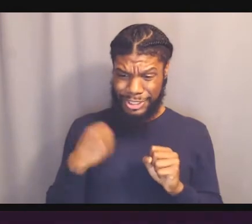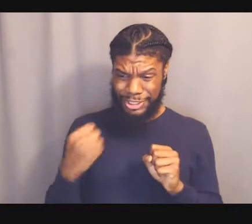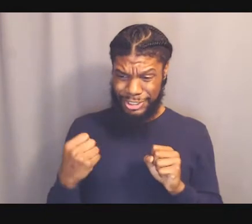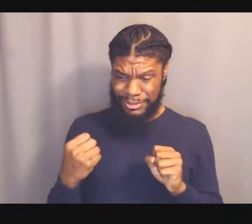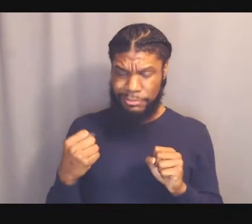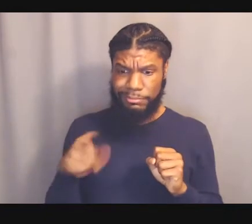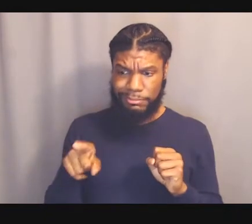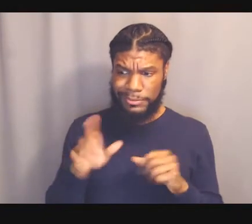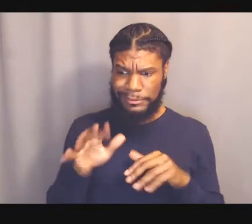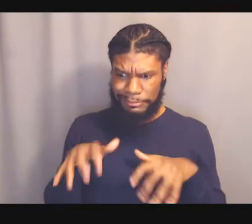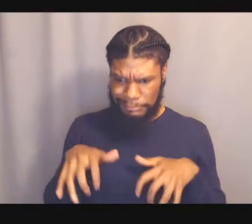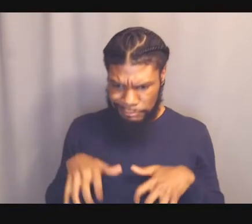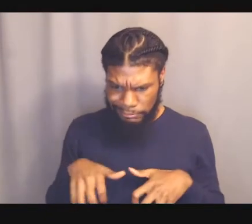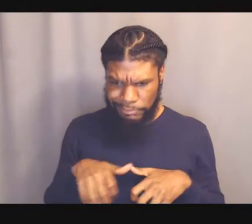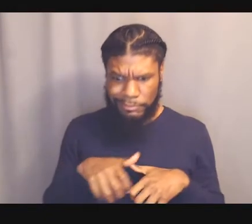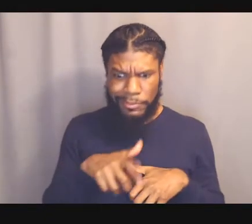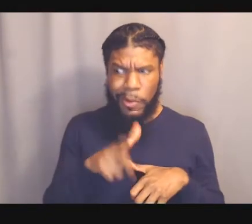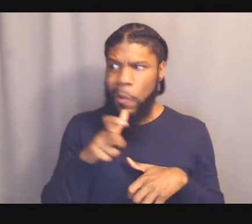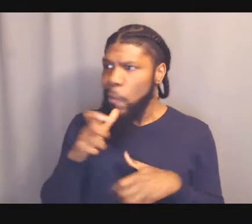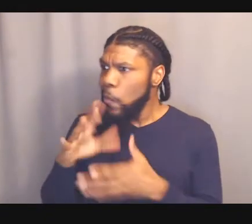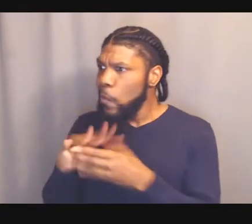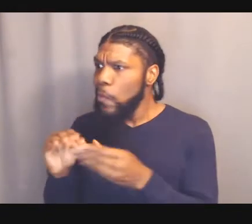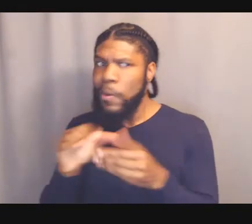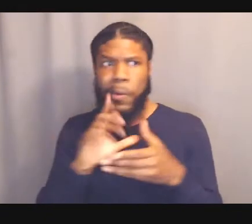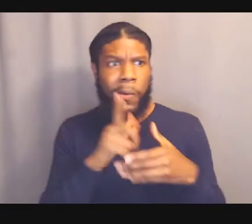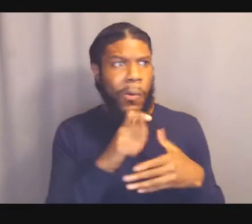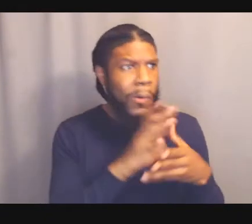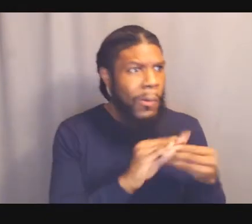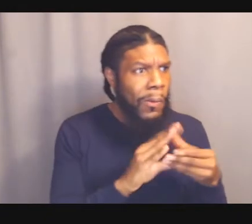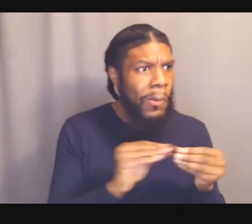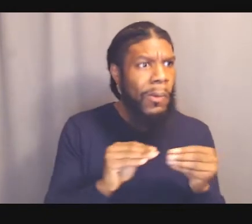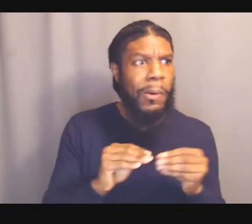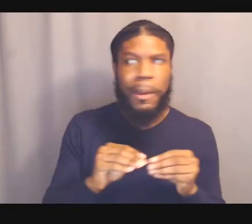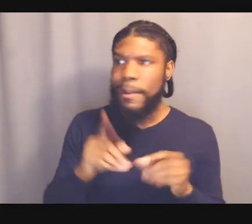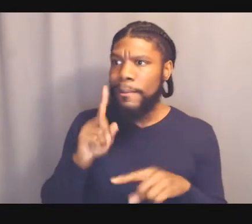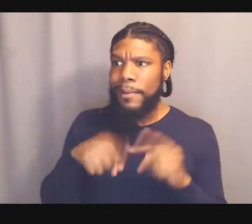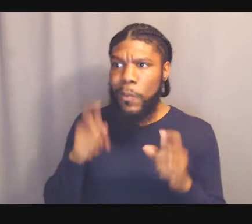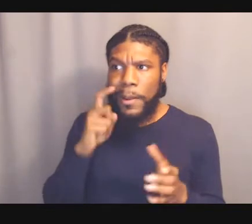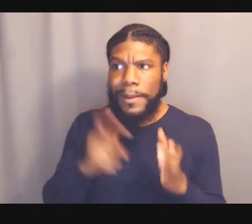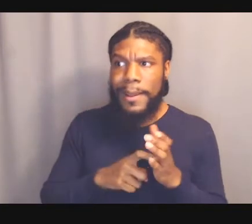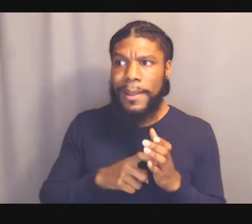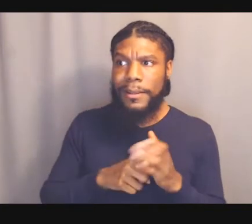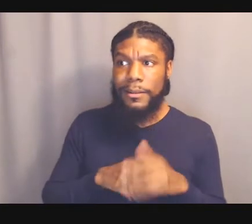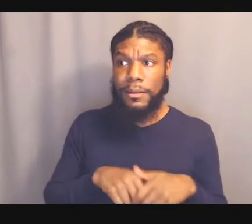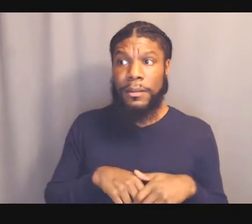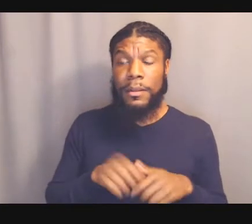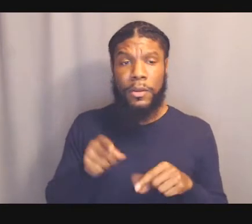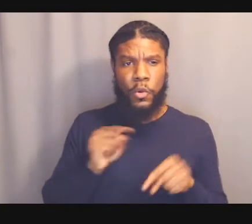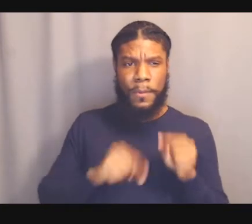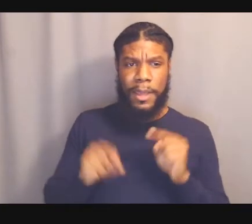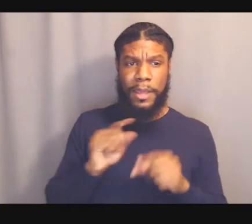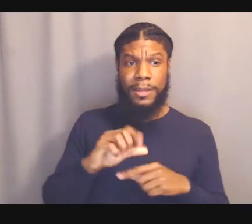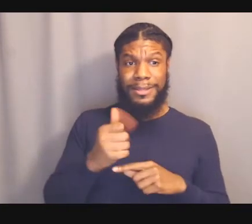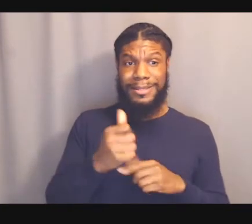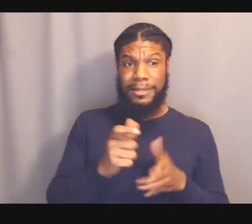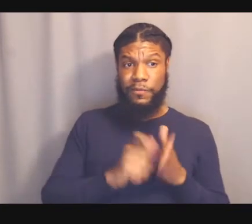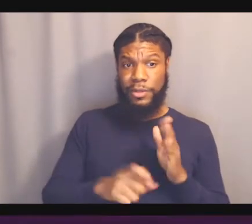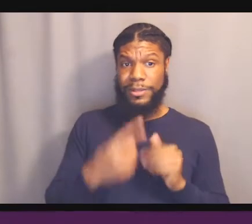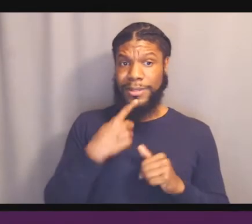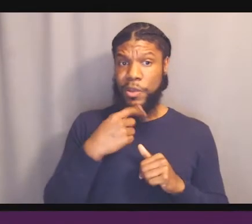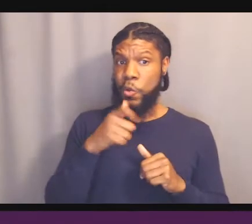happening now. Verse number 10 says, he was teaching. Who's the he? Jesus was teaching in the